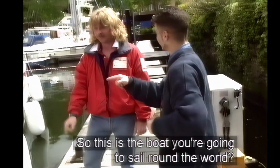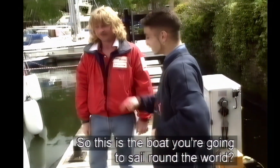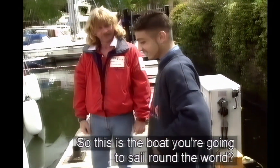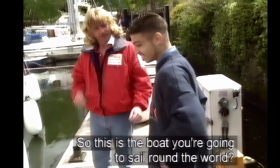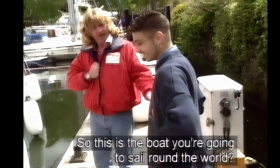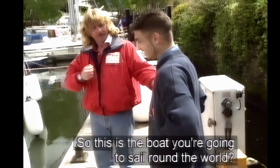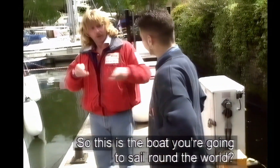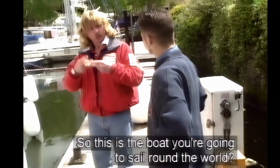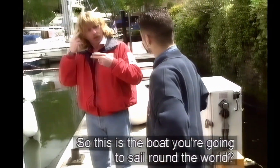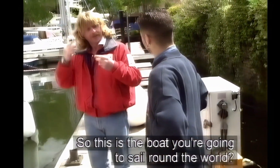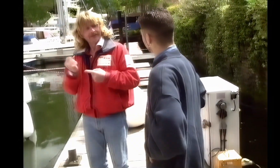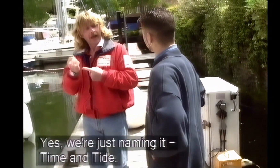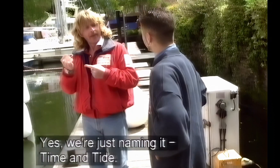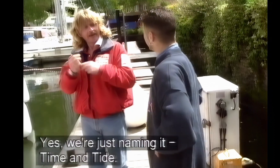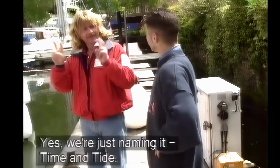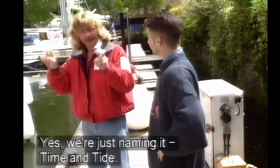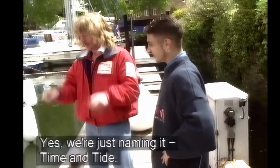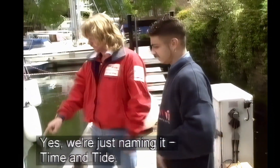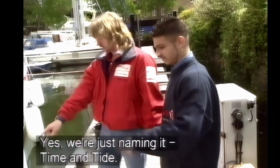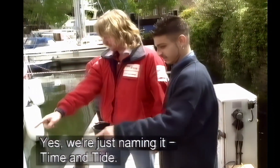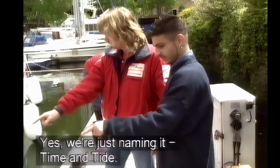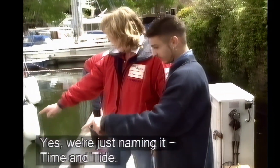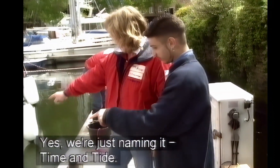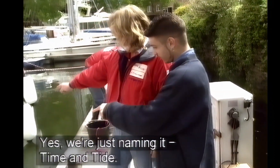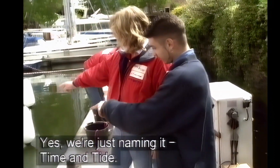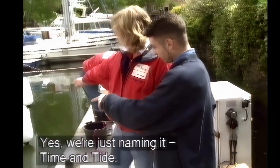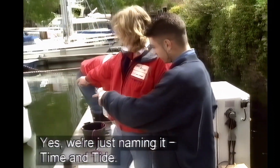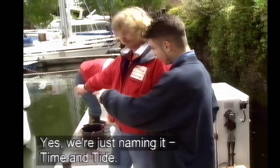world? Yeah, we're just putting the name on it, Time and Tide.